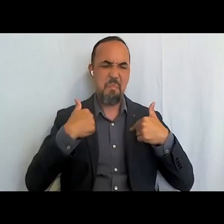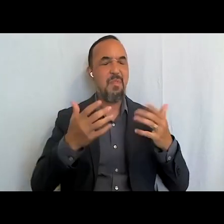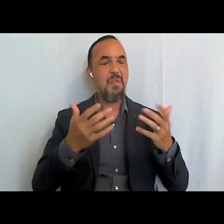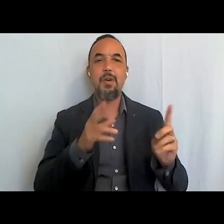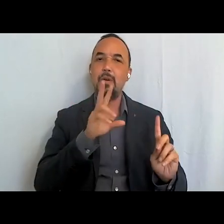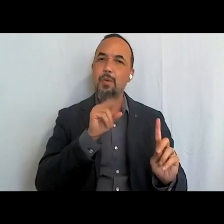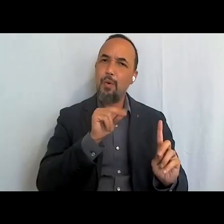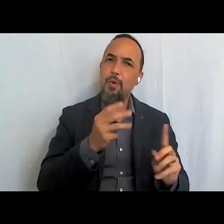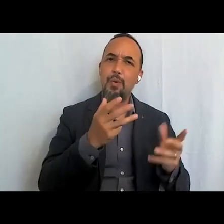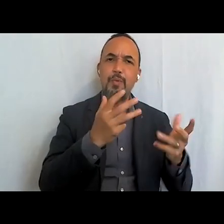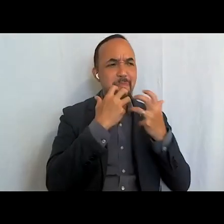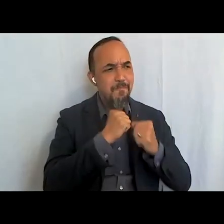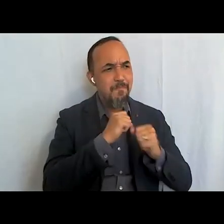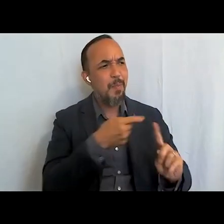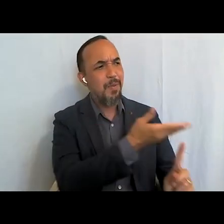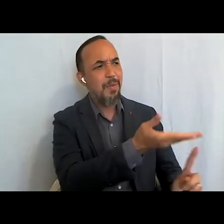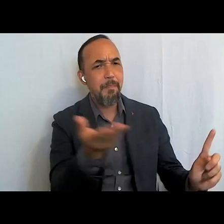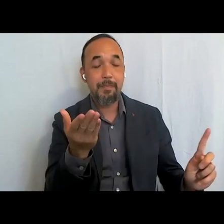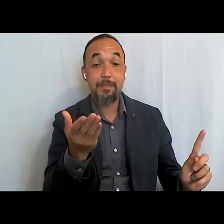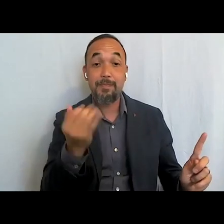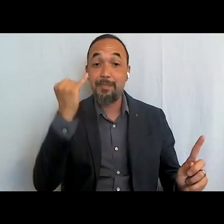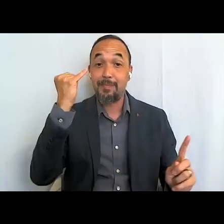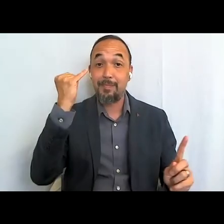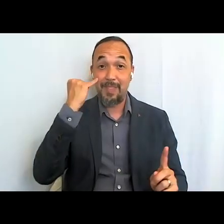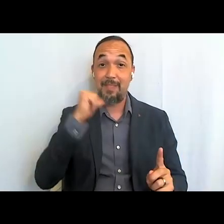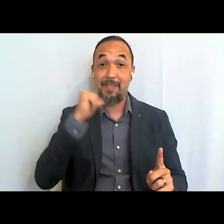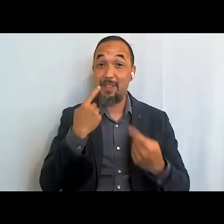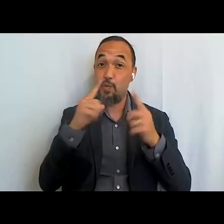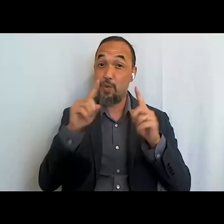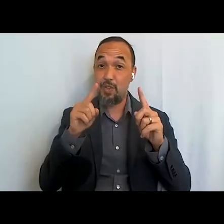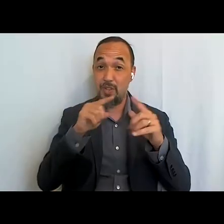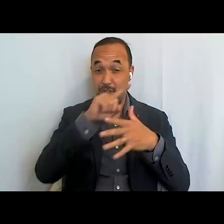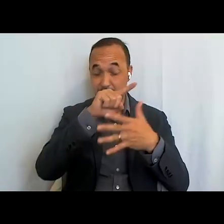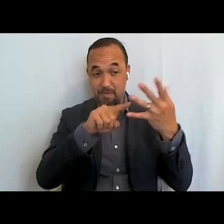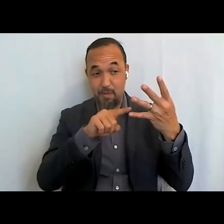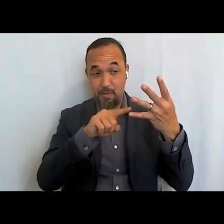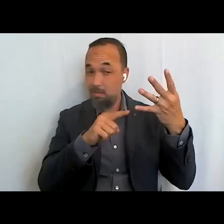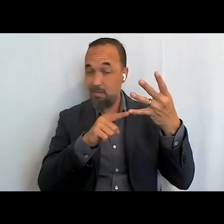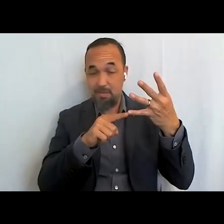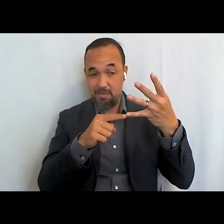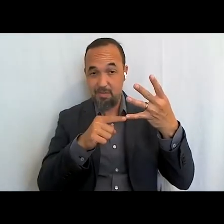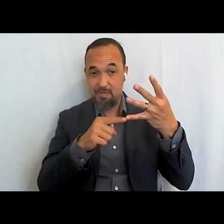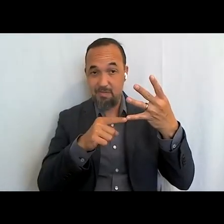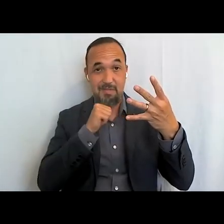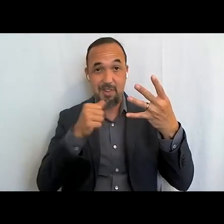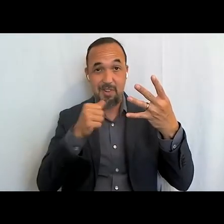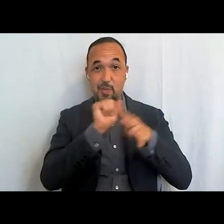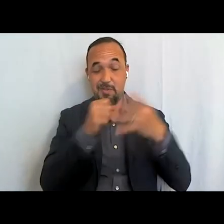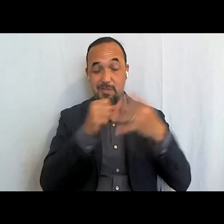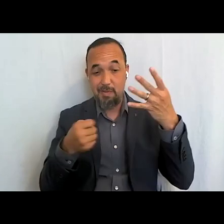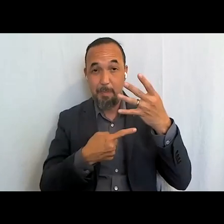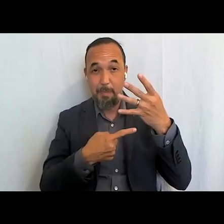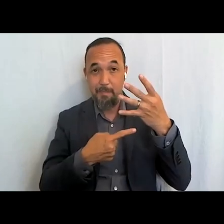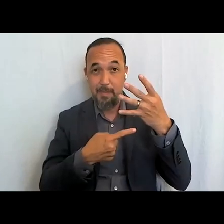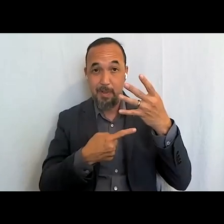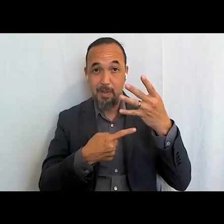person who cares. And then if all that doesn't work because none of this is working, which it will, you ambush them. You pay for a registration